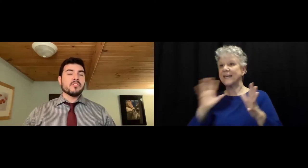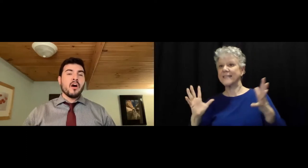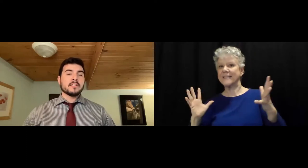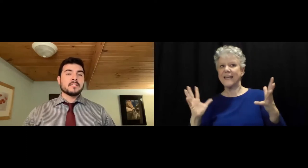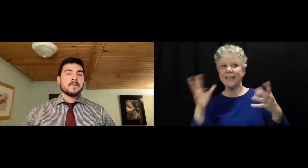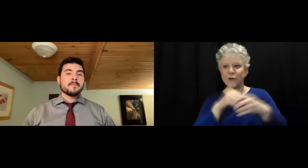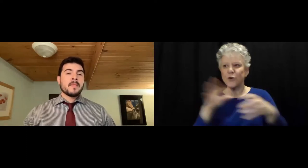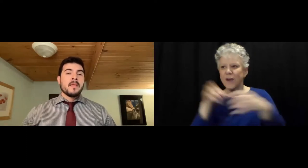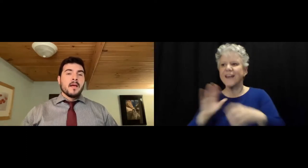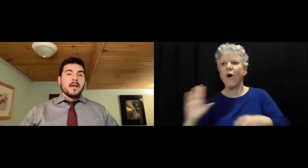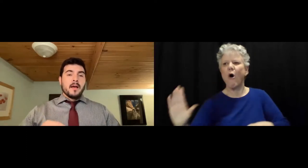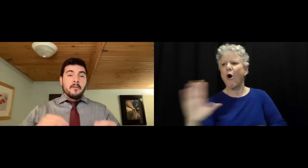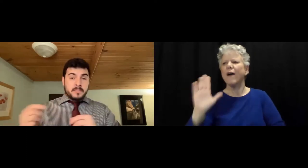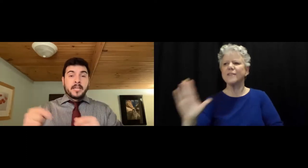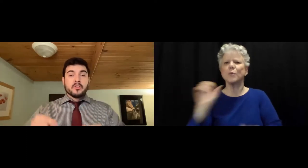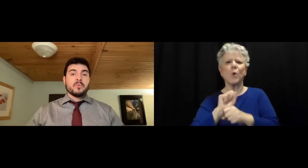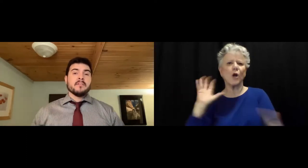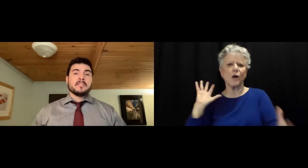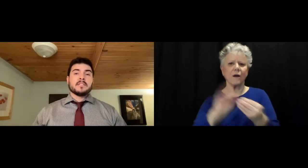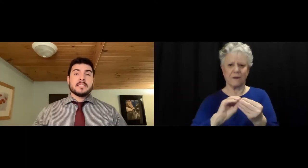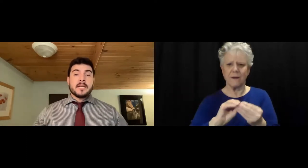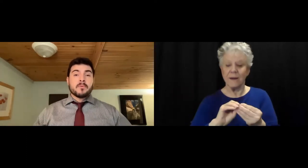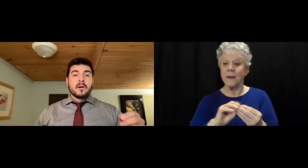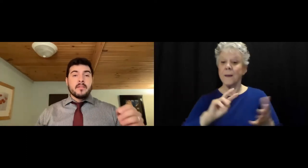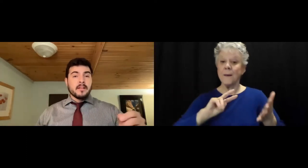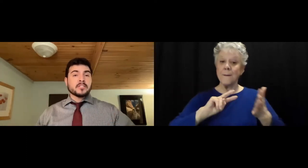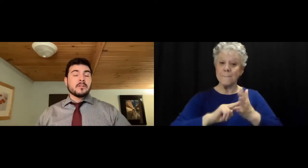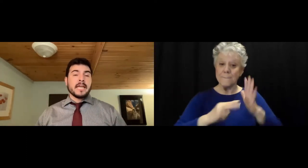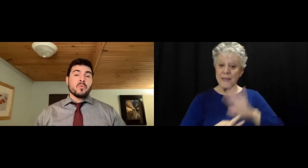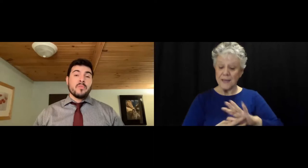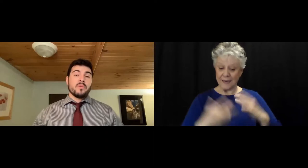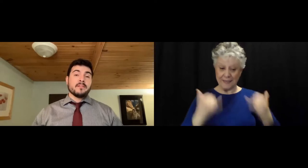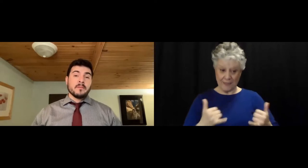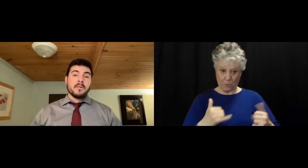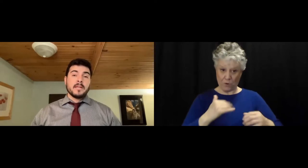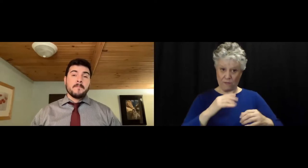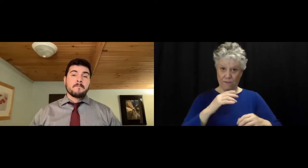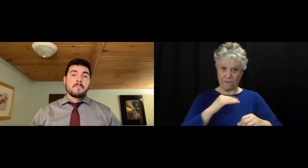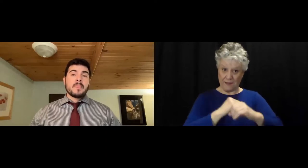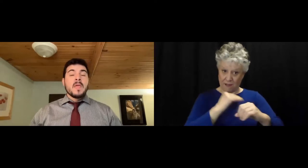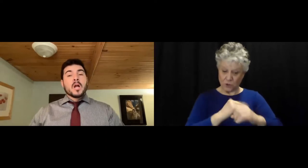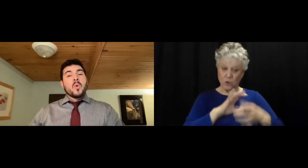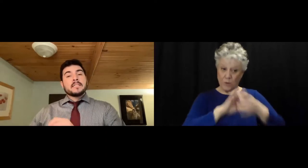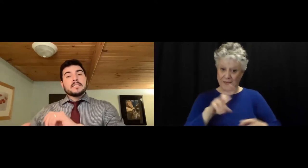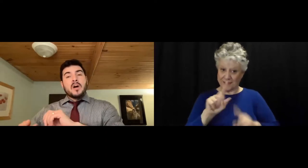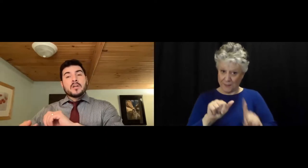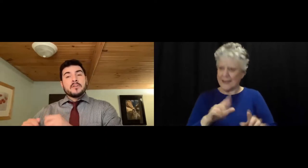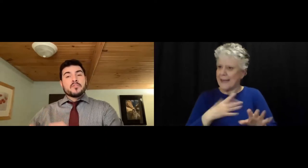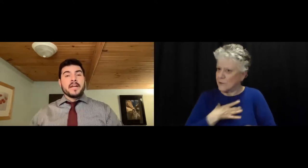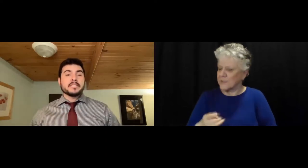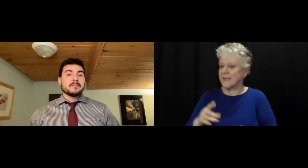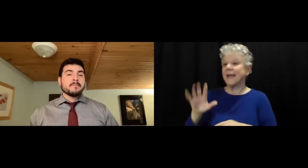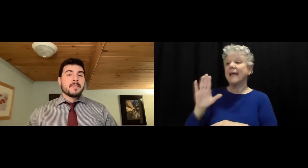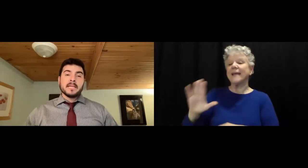his thought. Of particular relevance to contemporary theological engagement with disability, Aquinas' doctrine